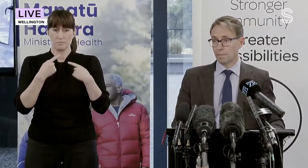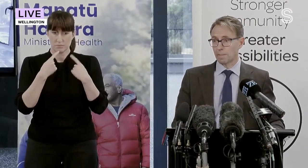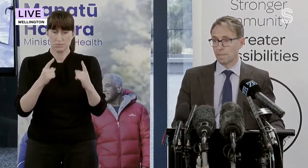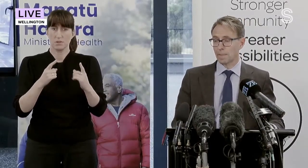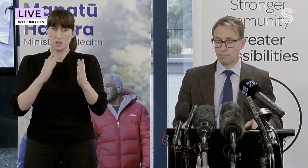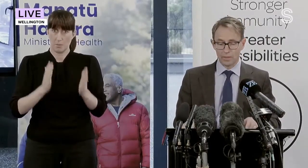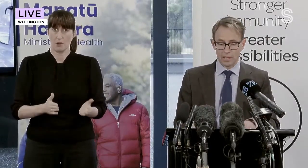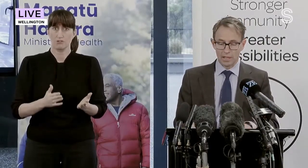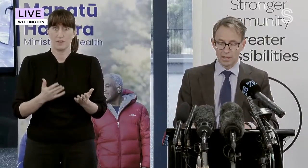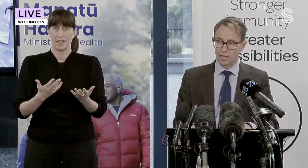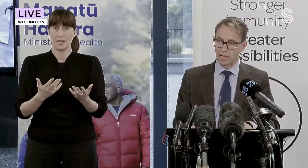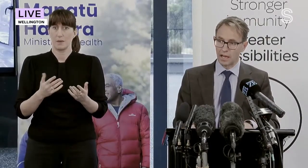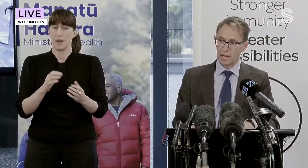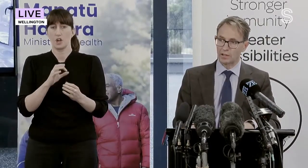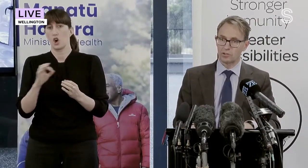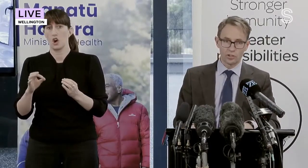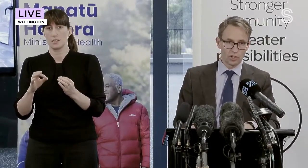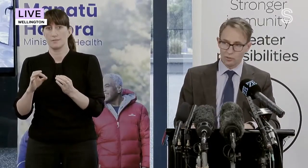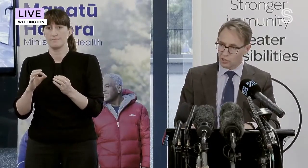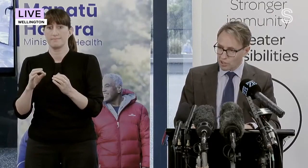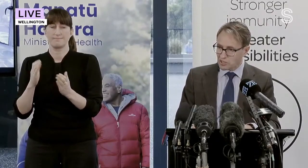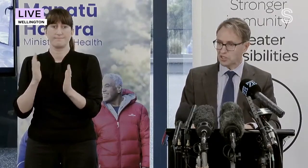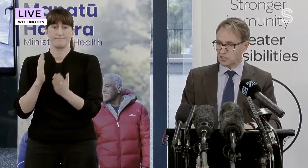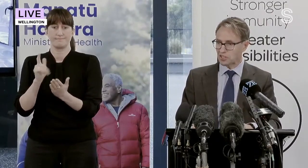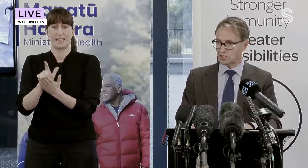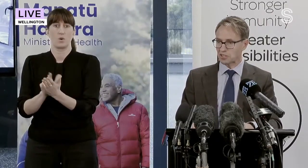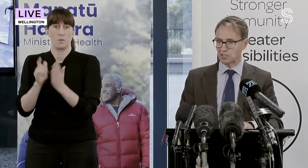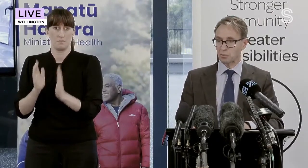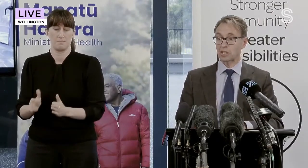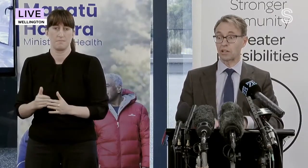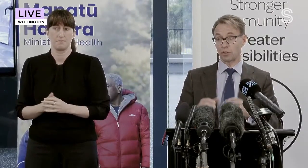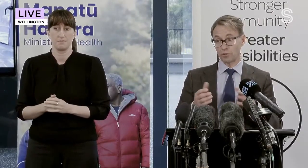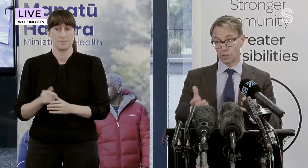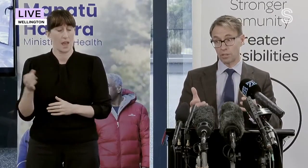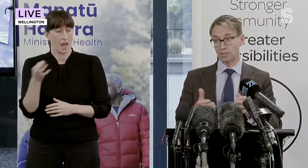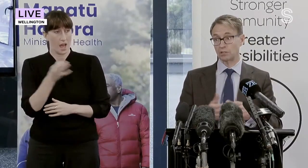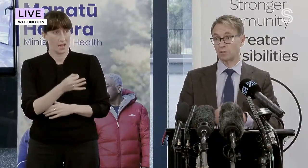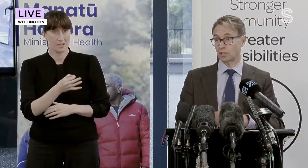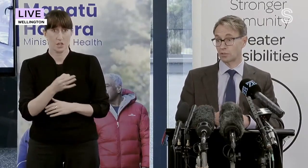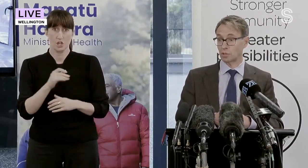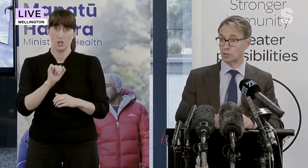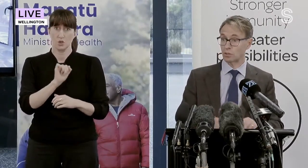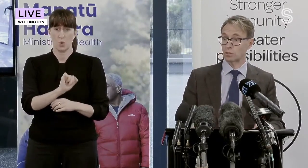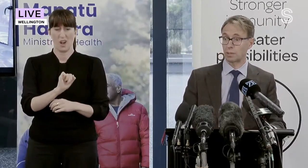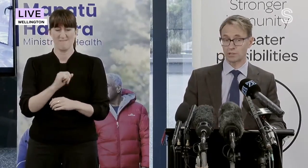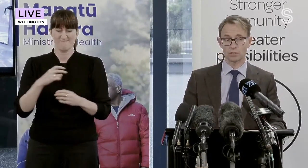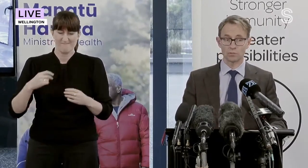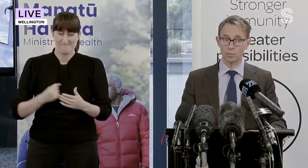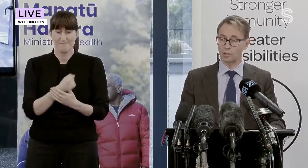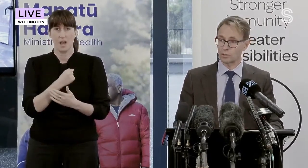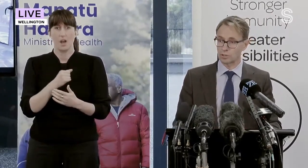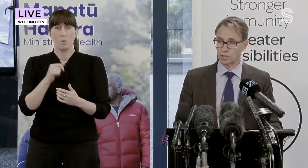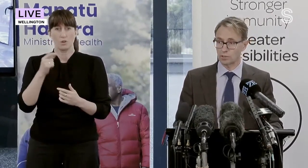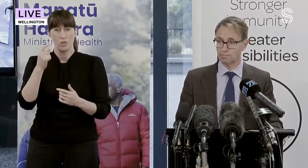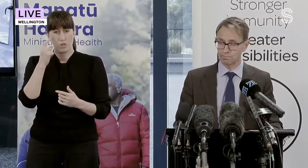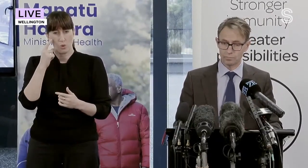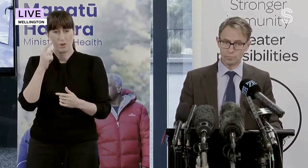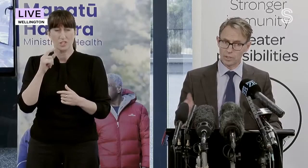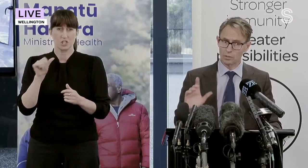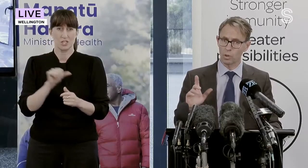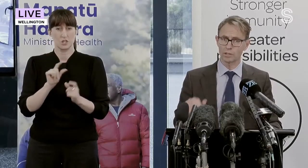regret, biggest success this time? No regrets in the sense that we gave the very best advice we could based on what we knew at the